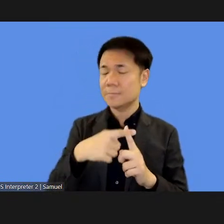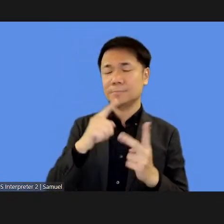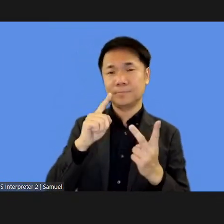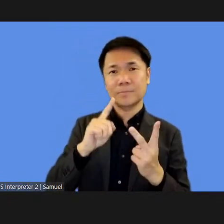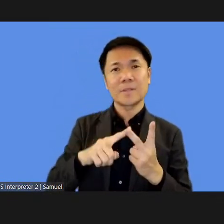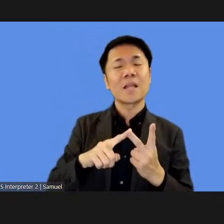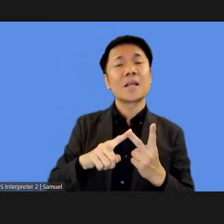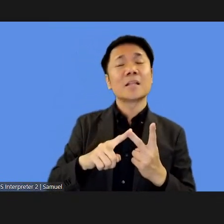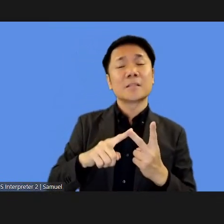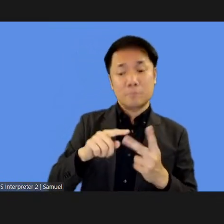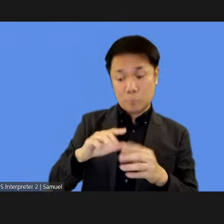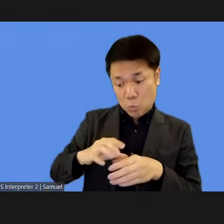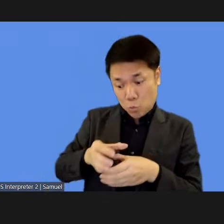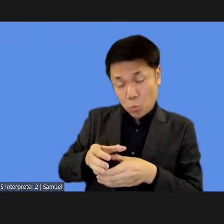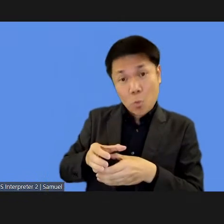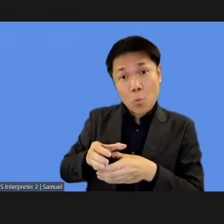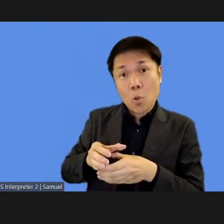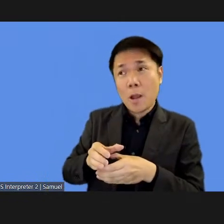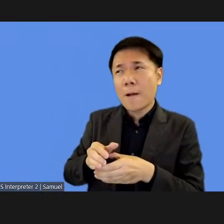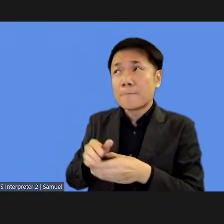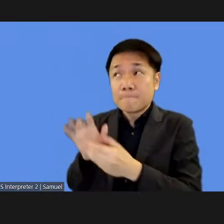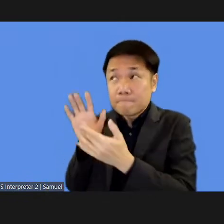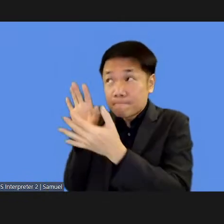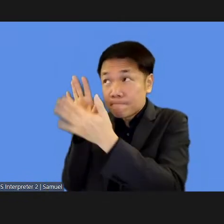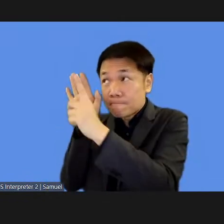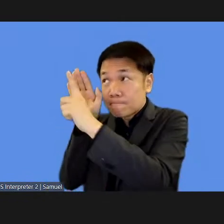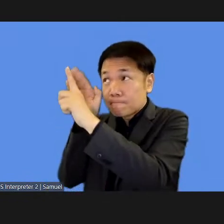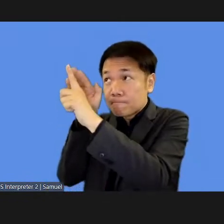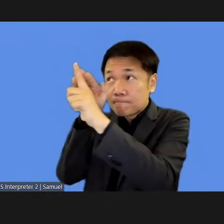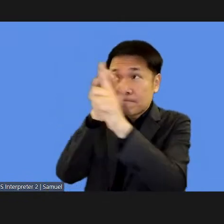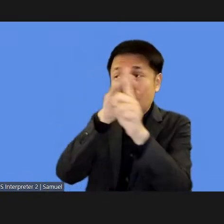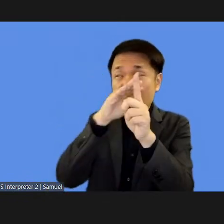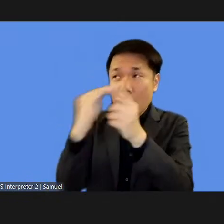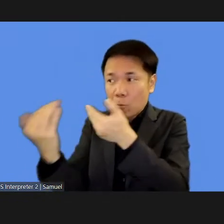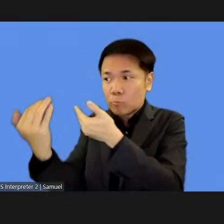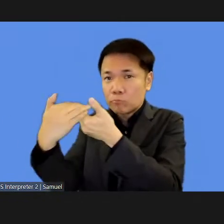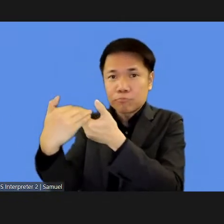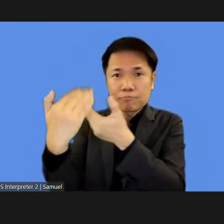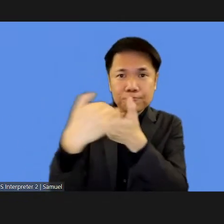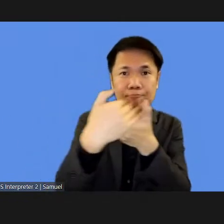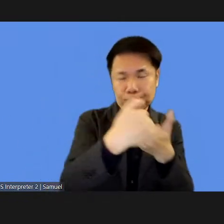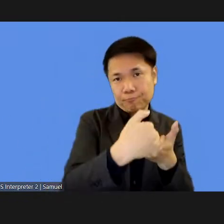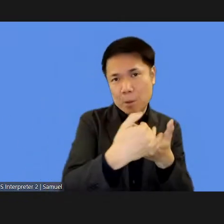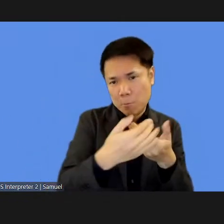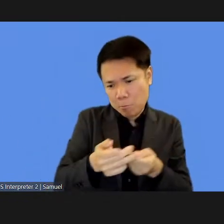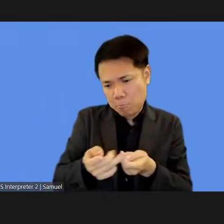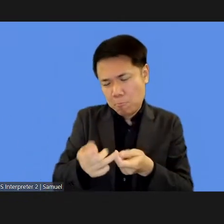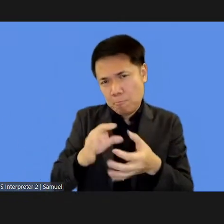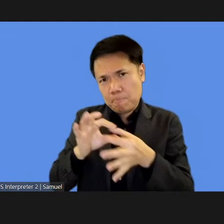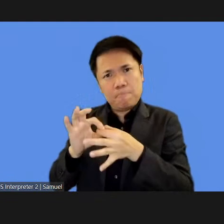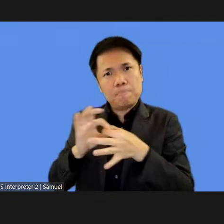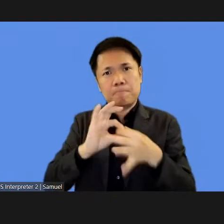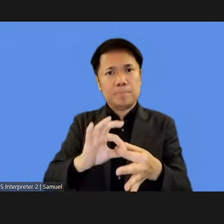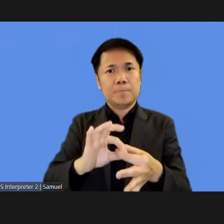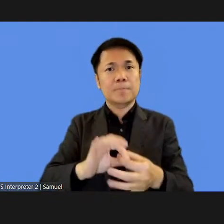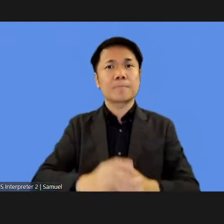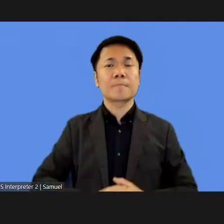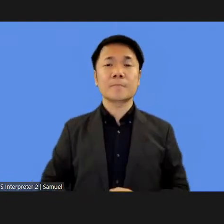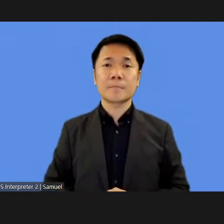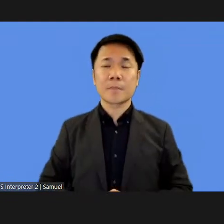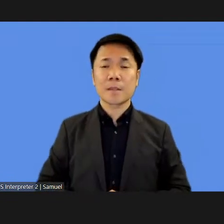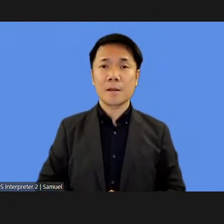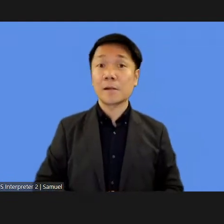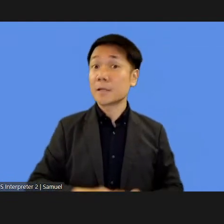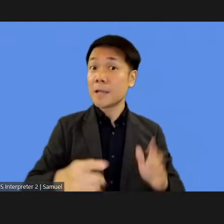national actors in different coordination mechanism. For example, I would give an example of the council, the county steering